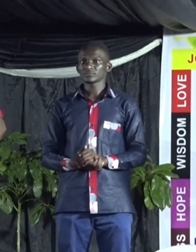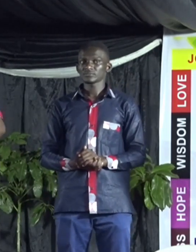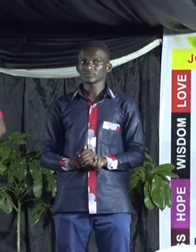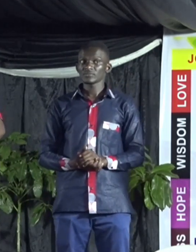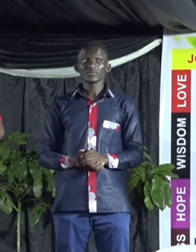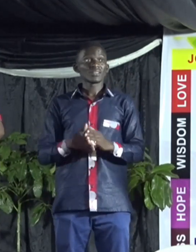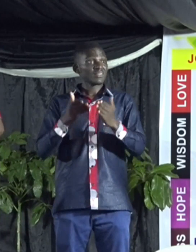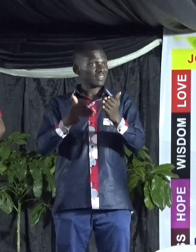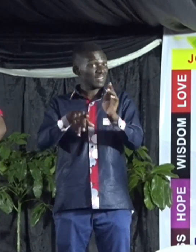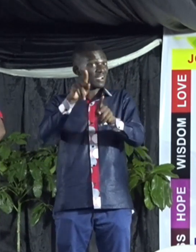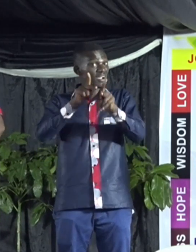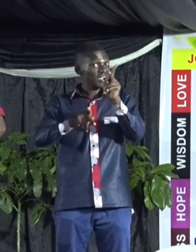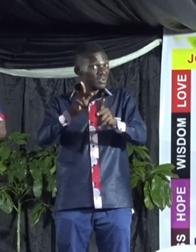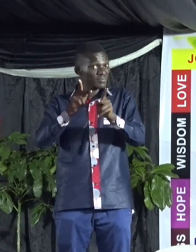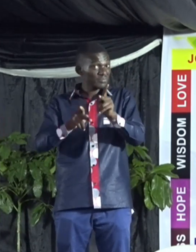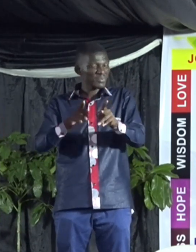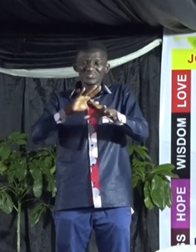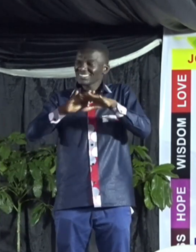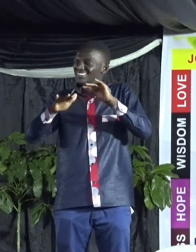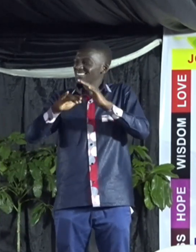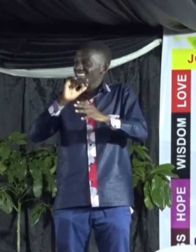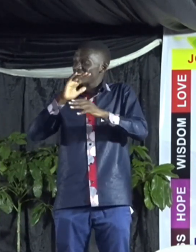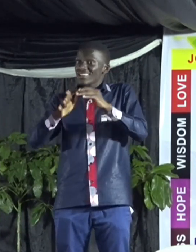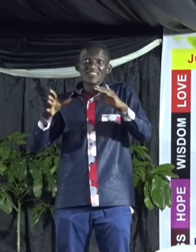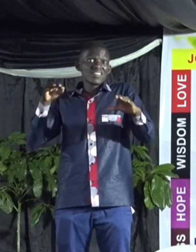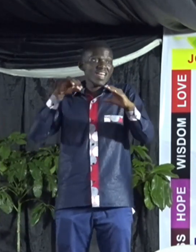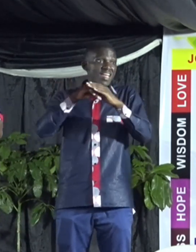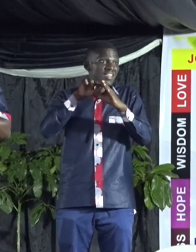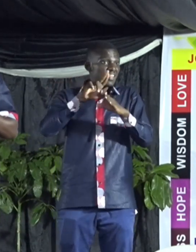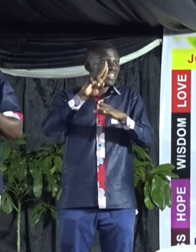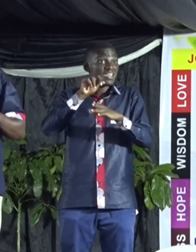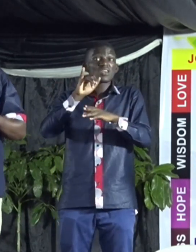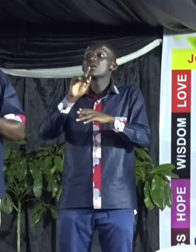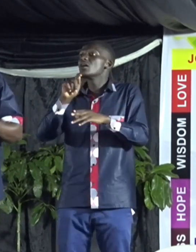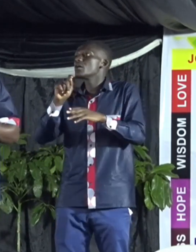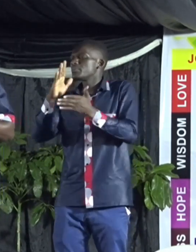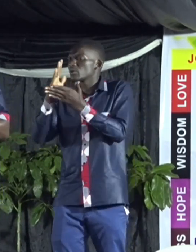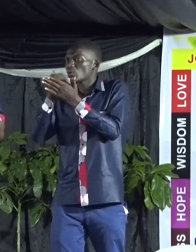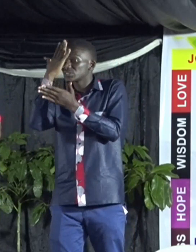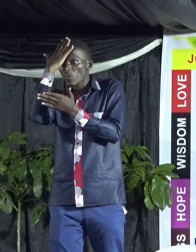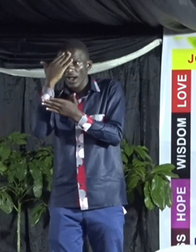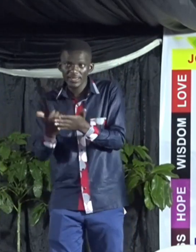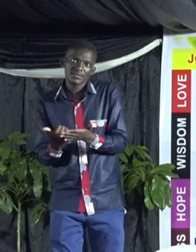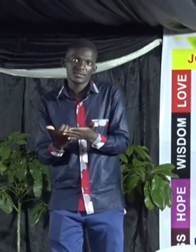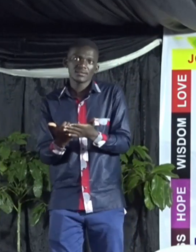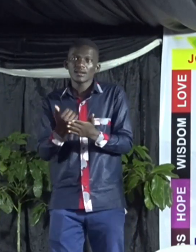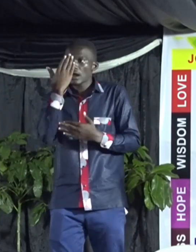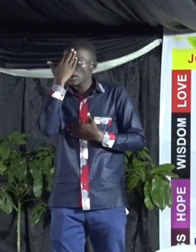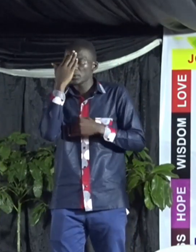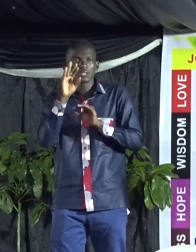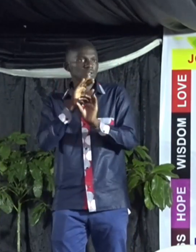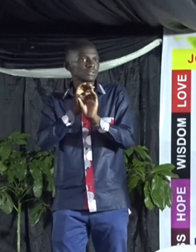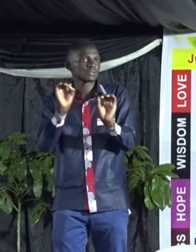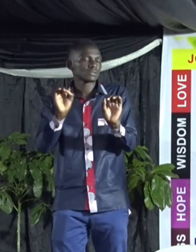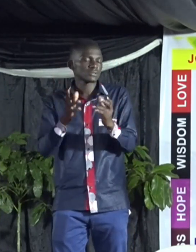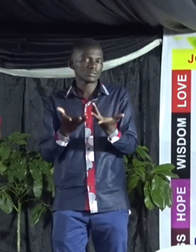Mulima abantu naguno gwakate bali nyanga mu unit. There are some people up to today have never stopped in the unit. When it is humility